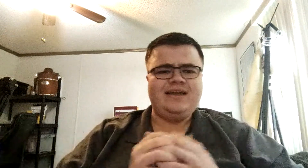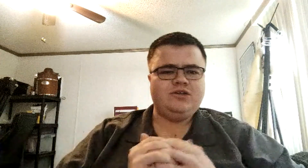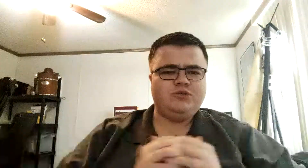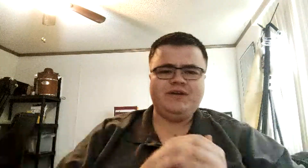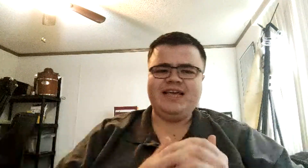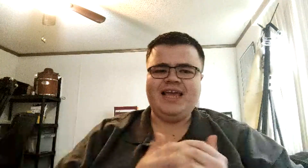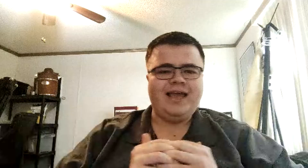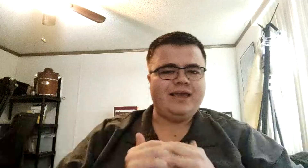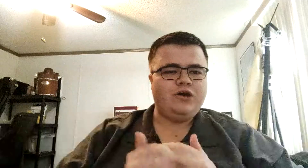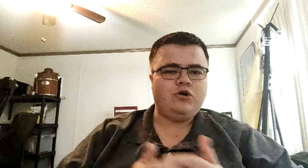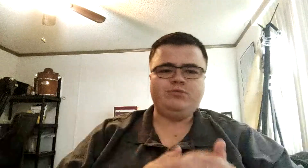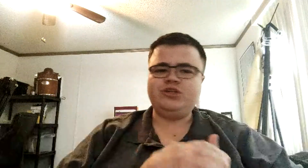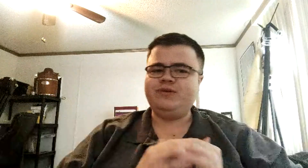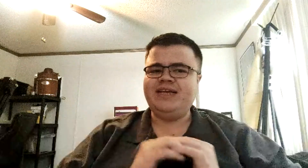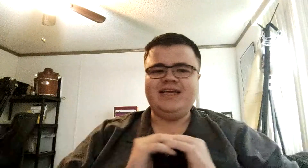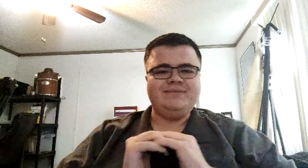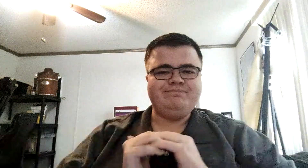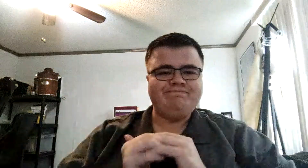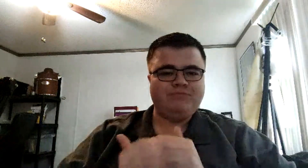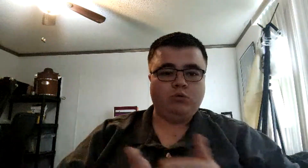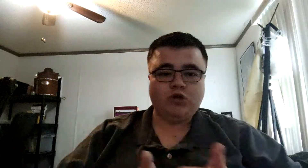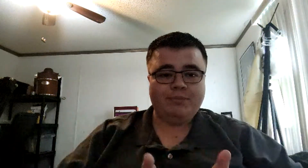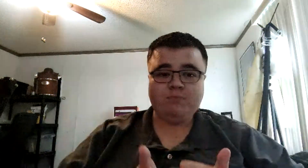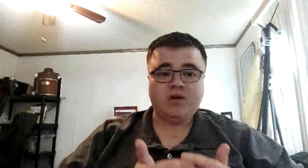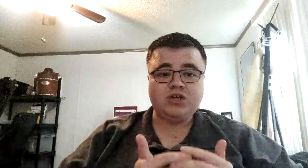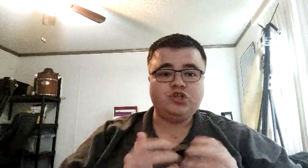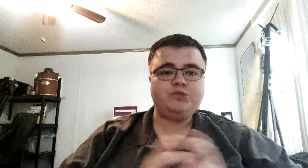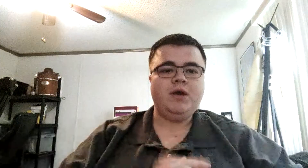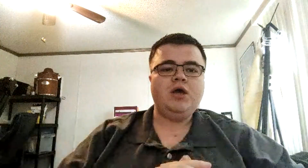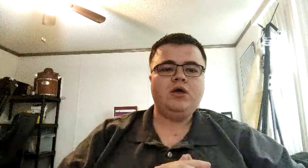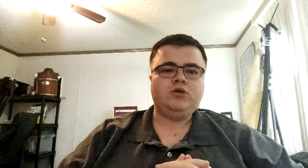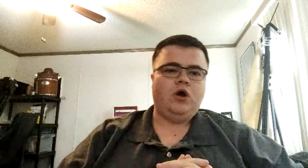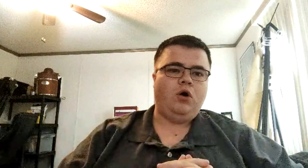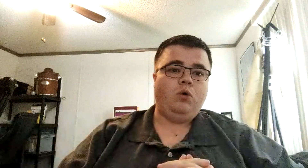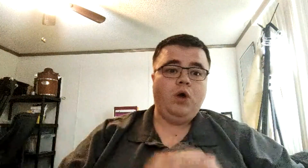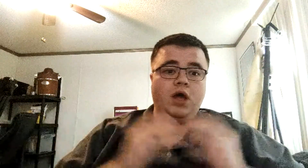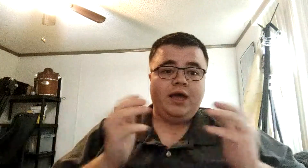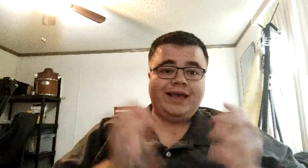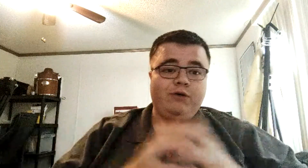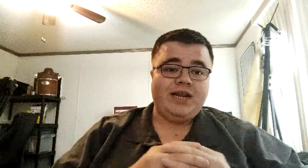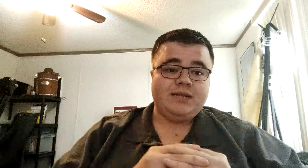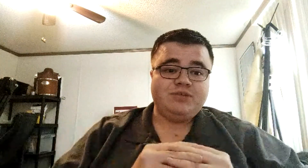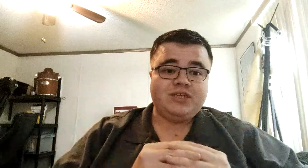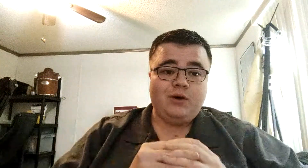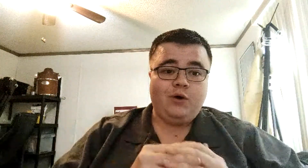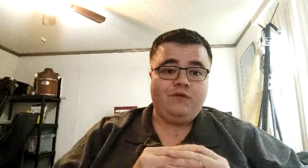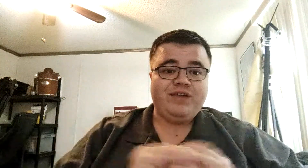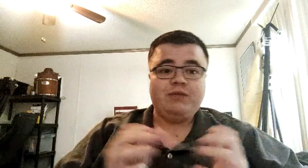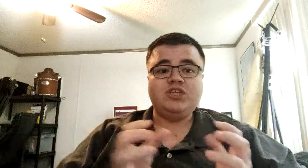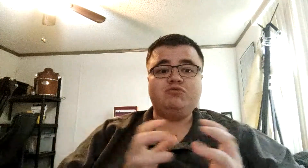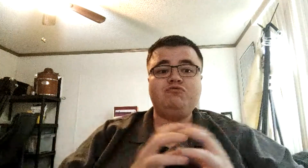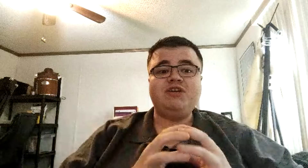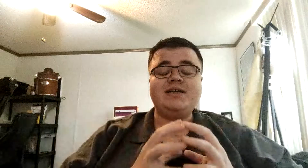She really can't hear. She really don't talk very much. So Gallaudet himself, he was